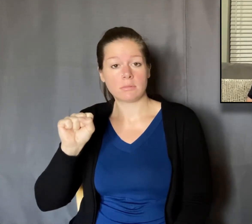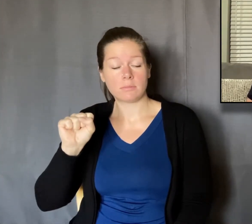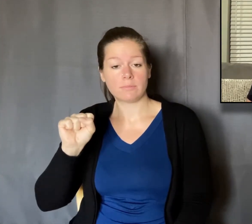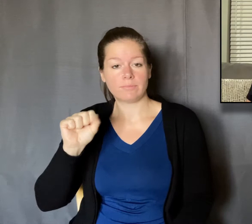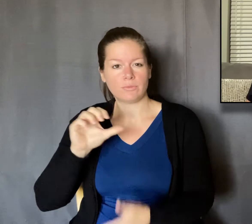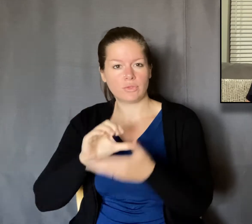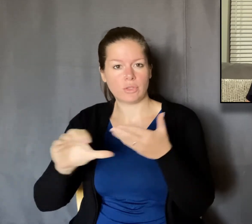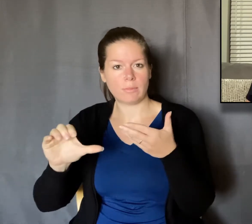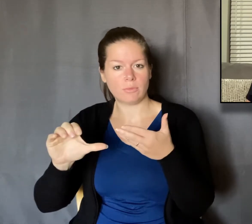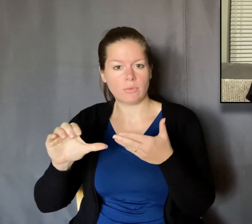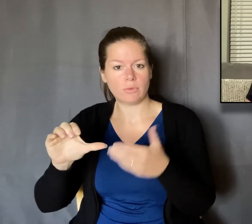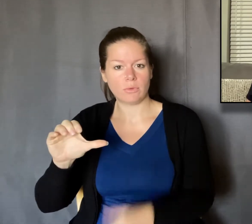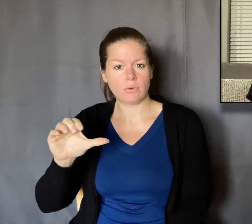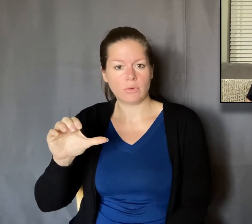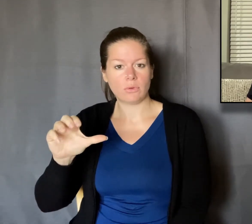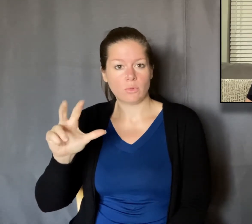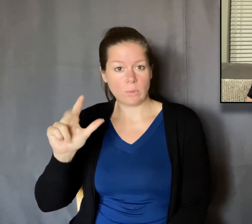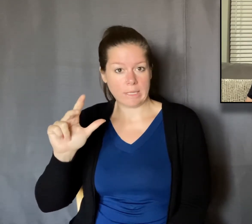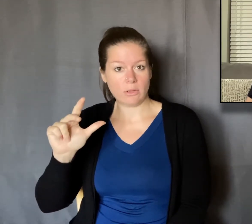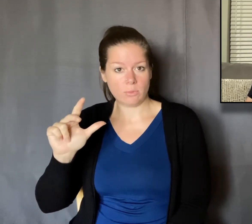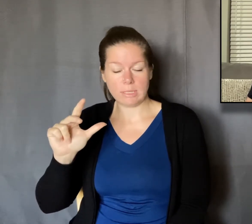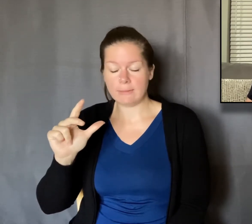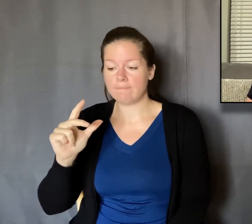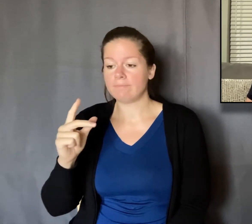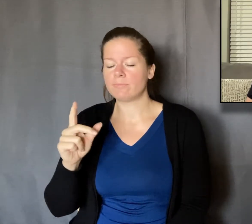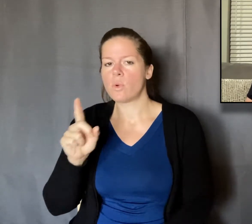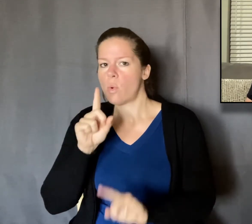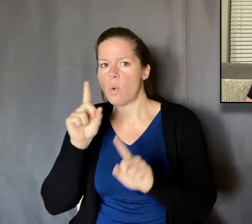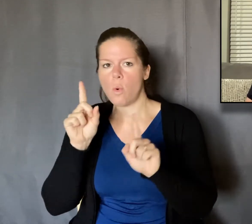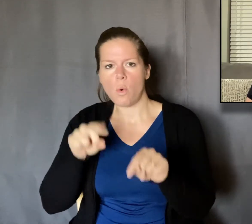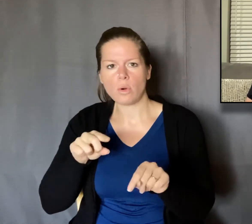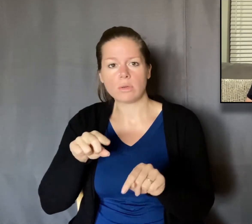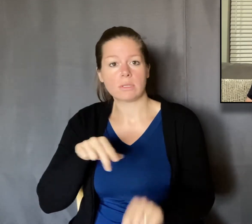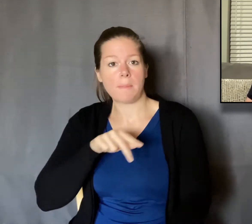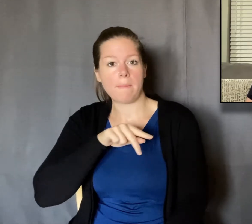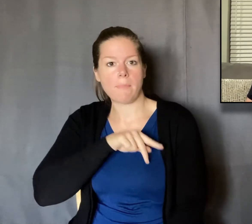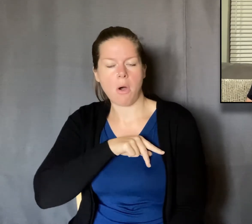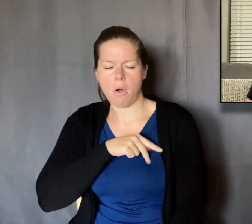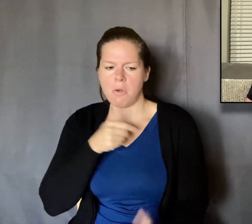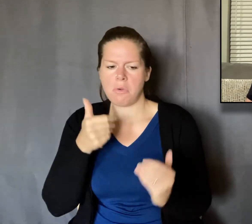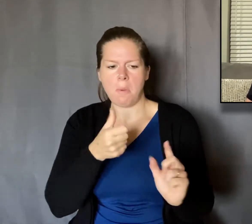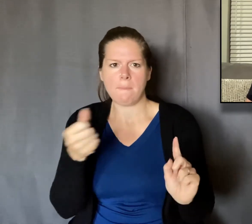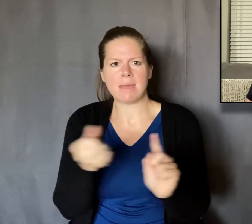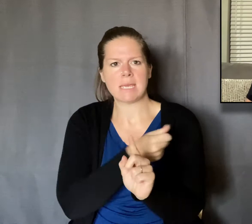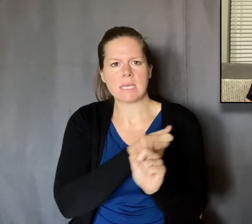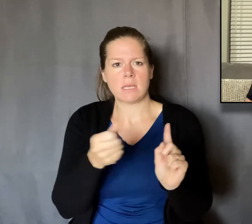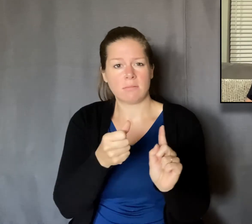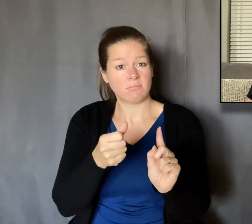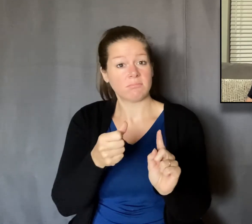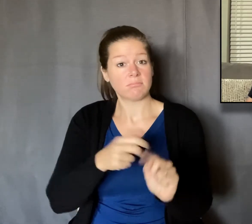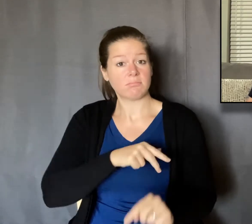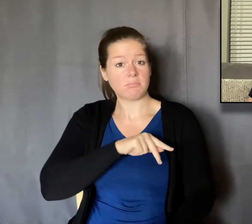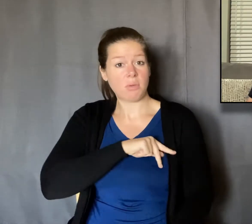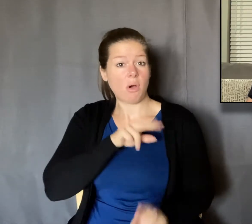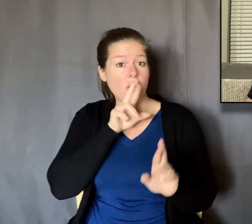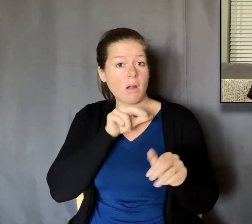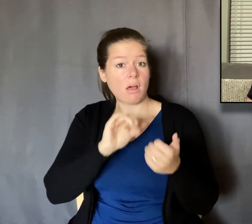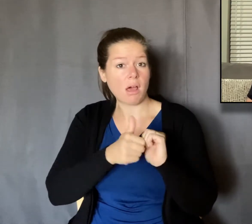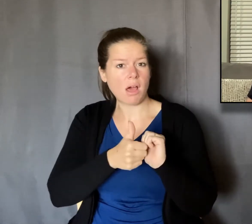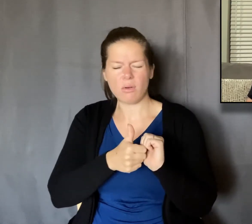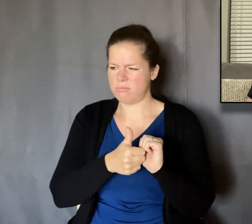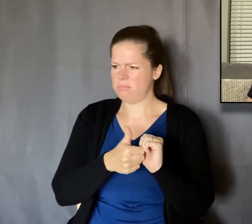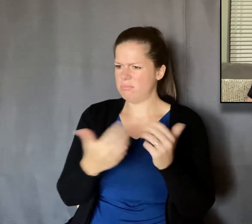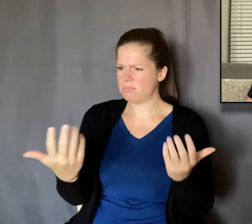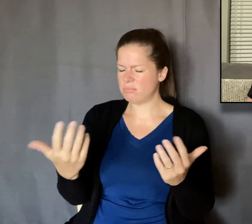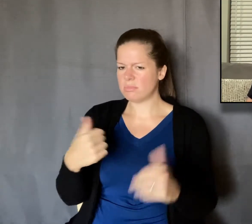in verse 1, he simply says to the council, "I've lived my life before God in all good conscience up to this day." In other